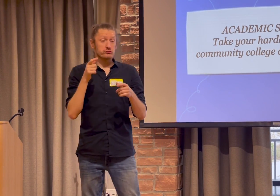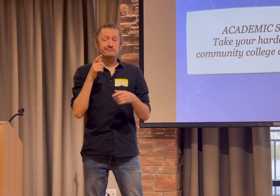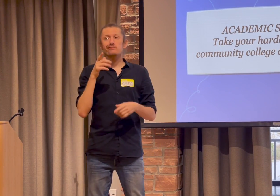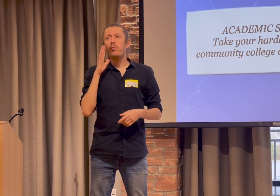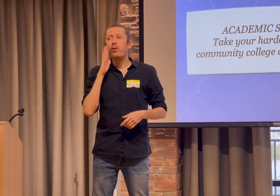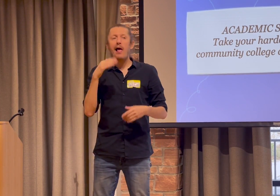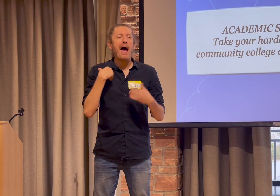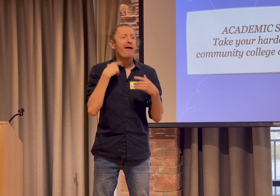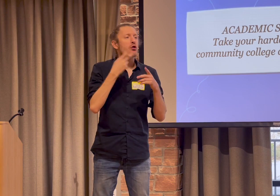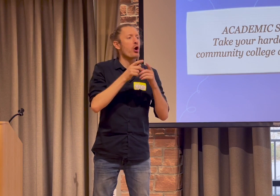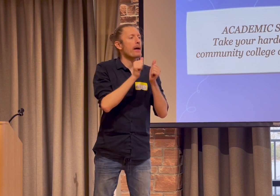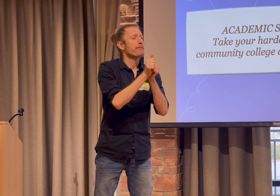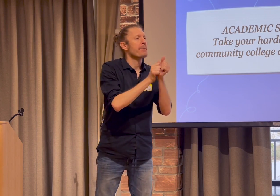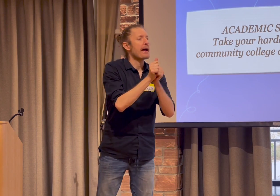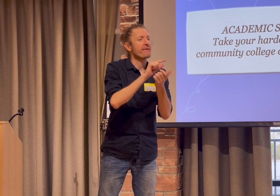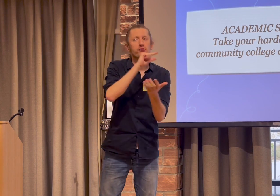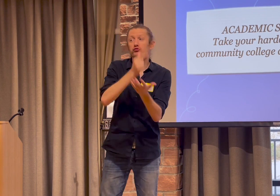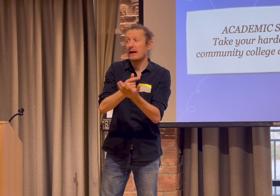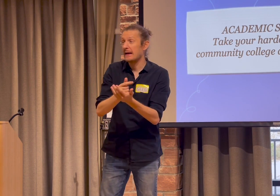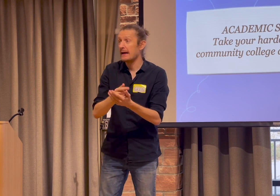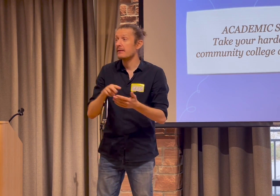For example, here at CU,